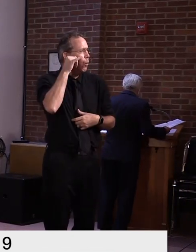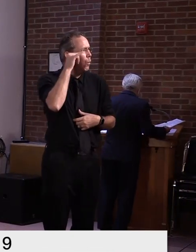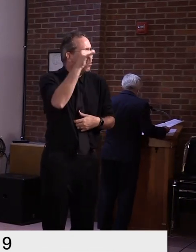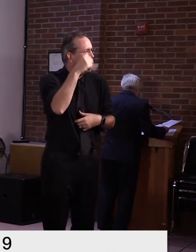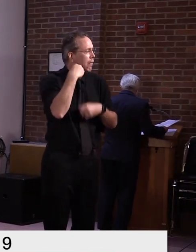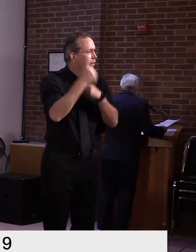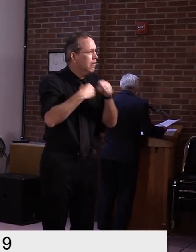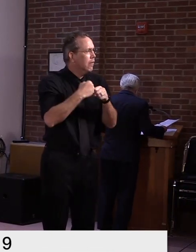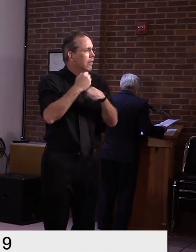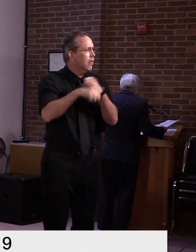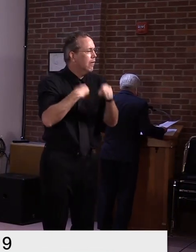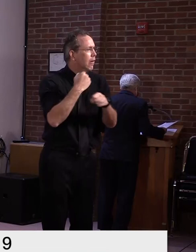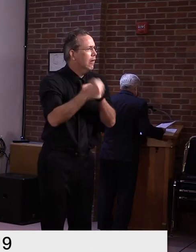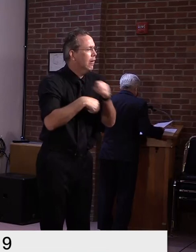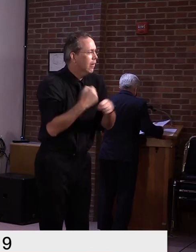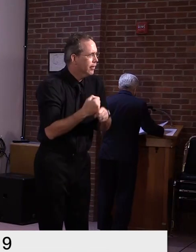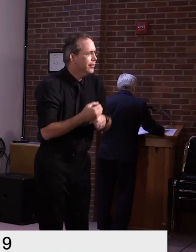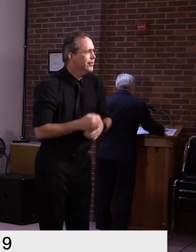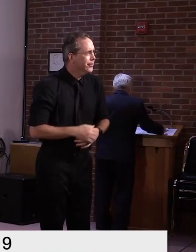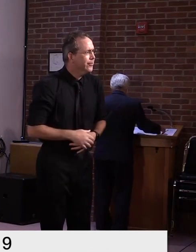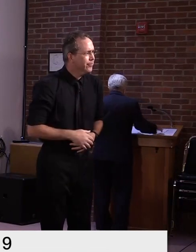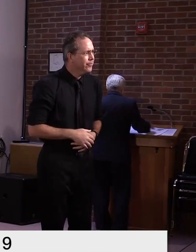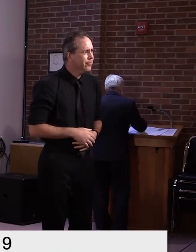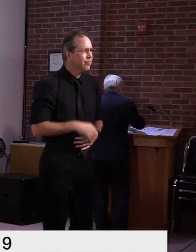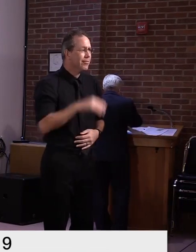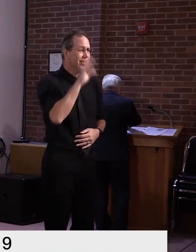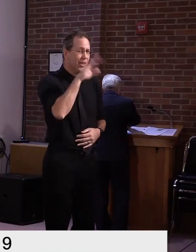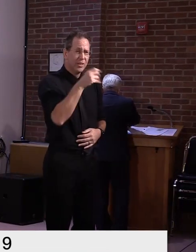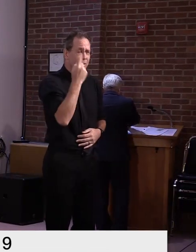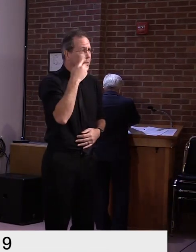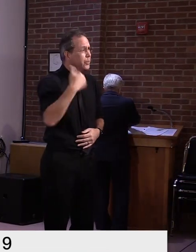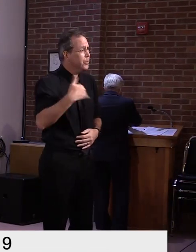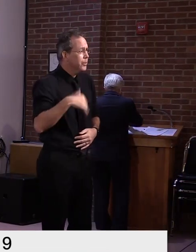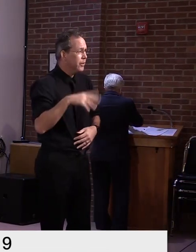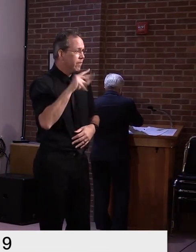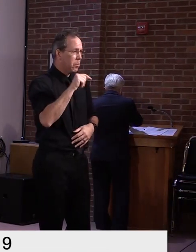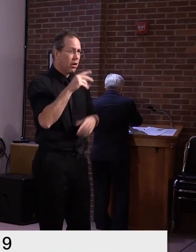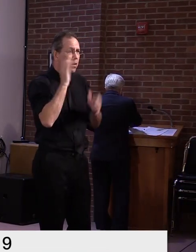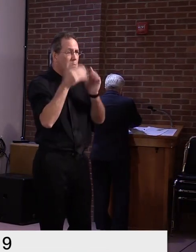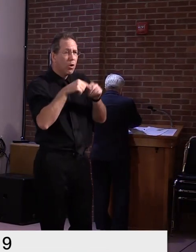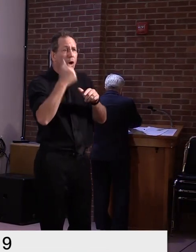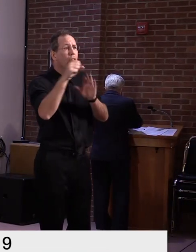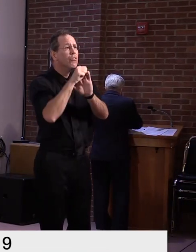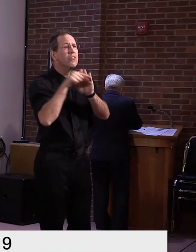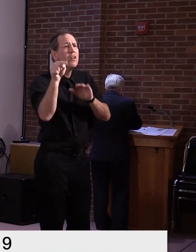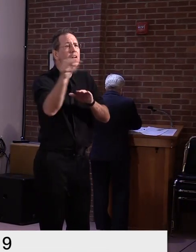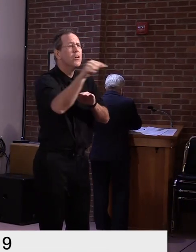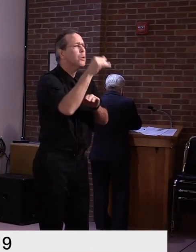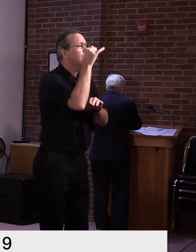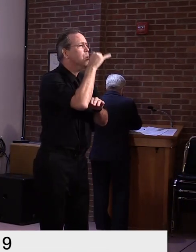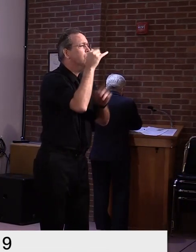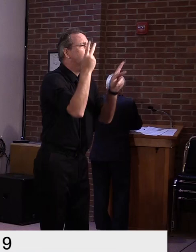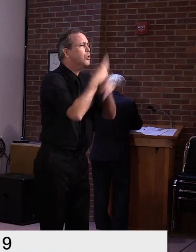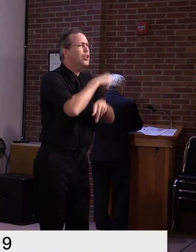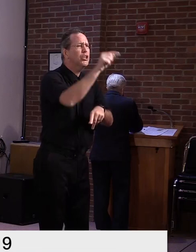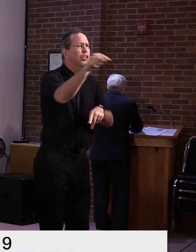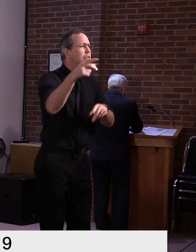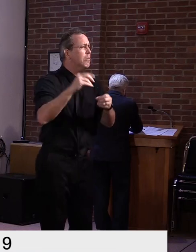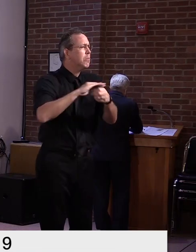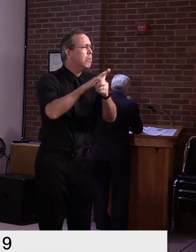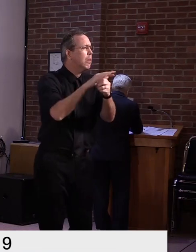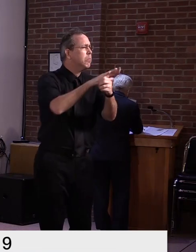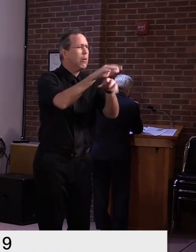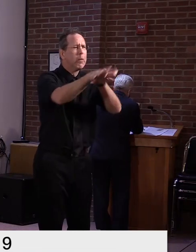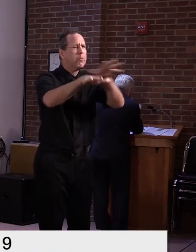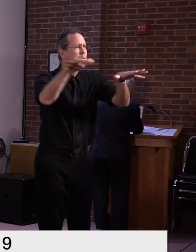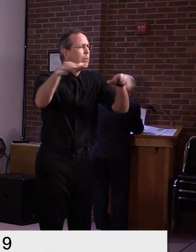true that in Vermont, as compared to other states, we've been spared some of the worst of the devastation seen in this crisis, like the